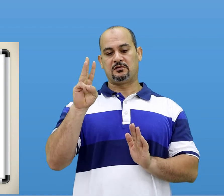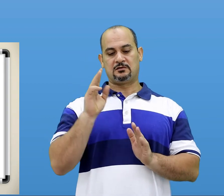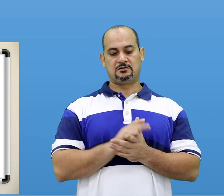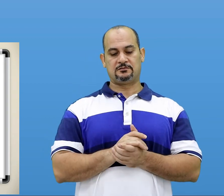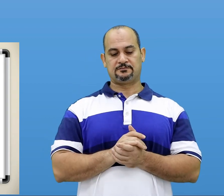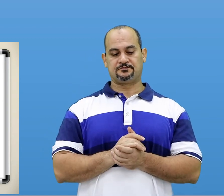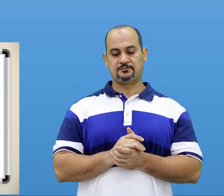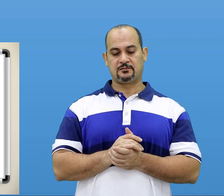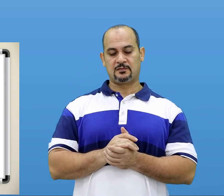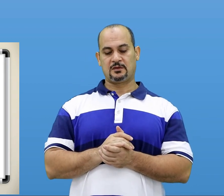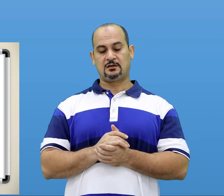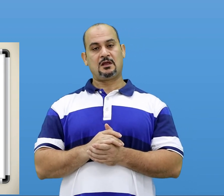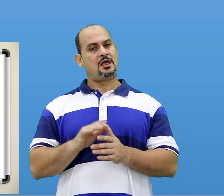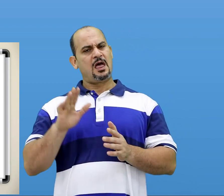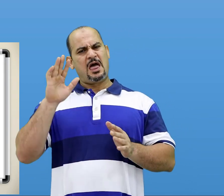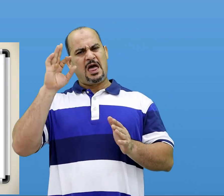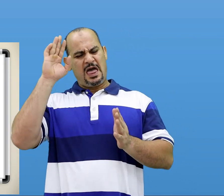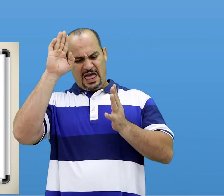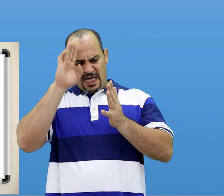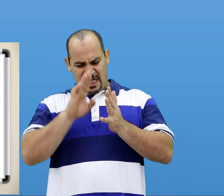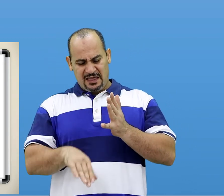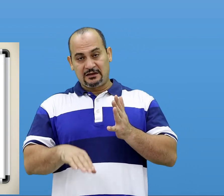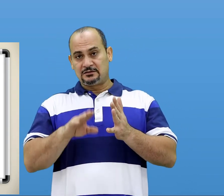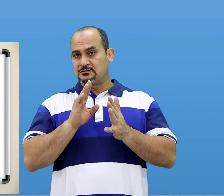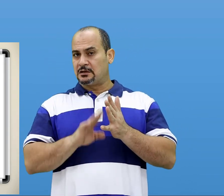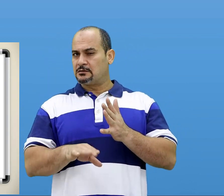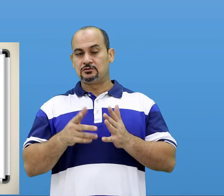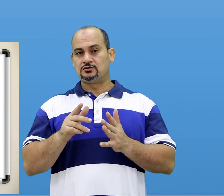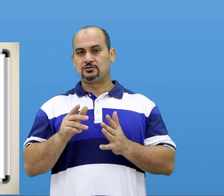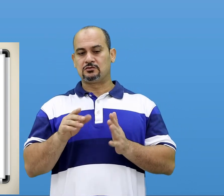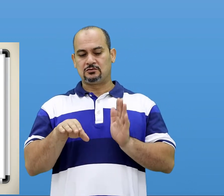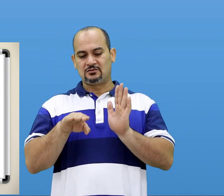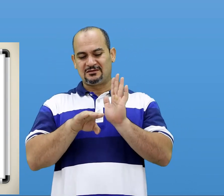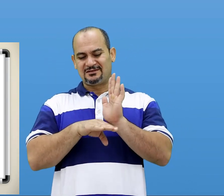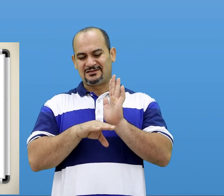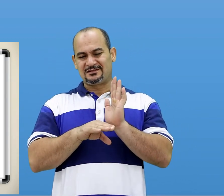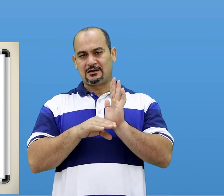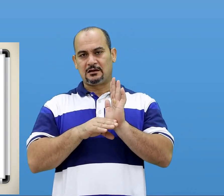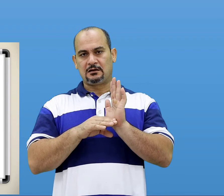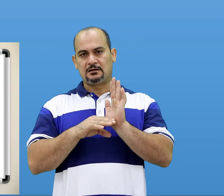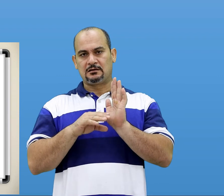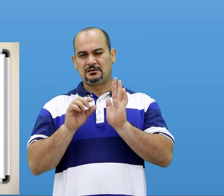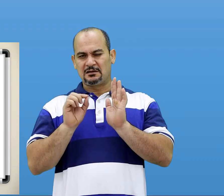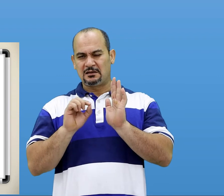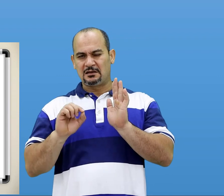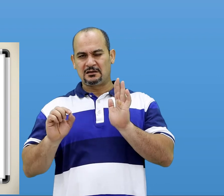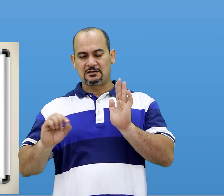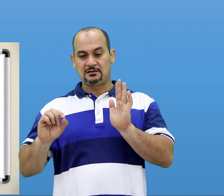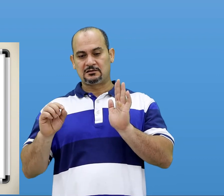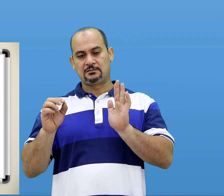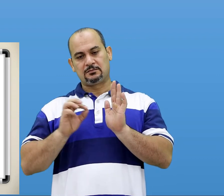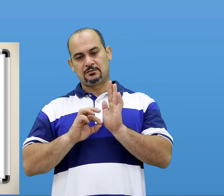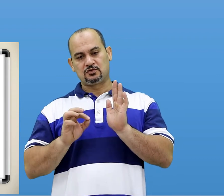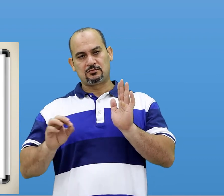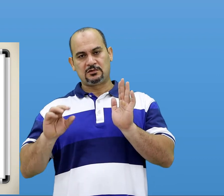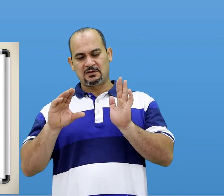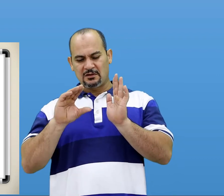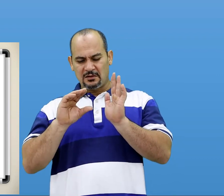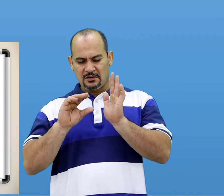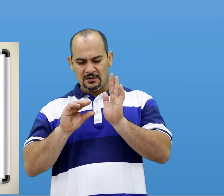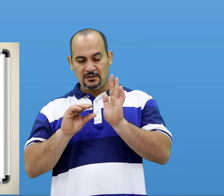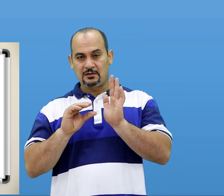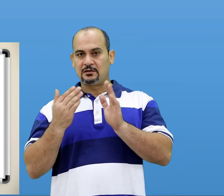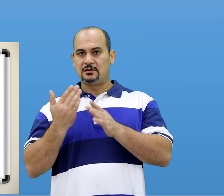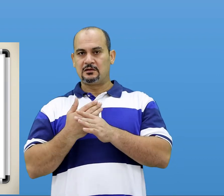part related to the writing, how to write a good conclusion. You can summarize, put a concluding sentence, or you can do